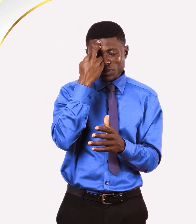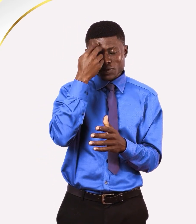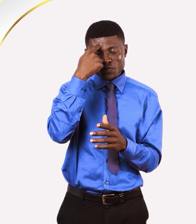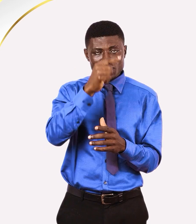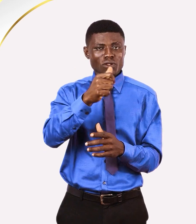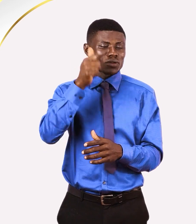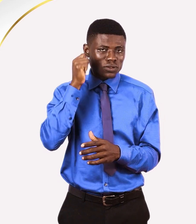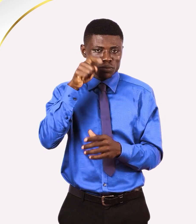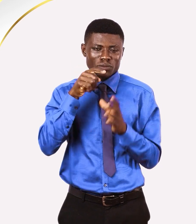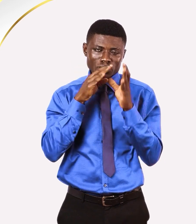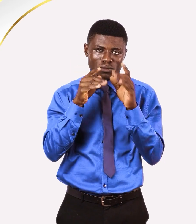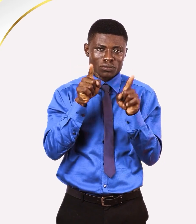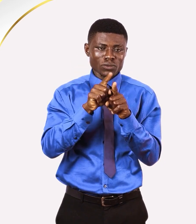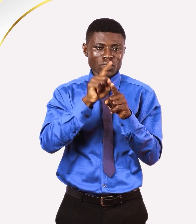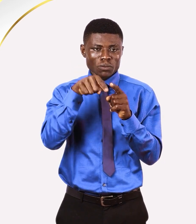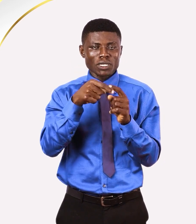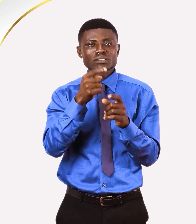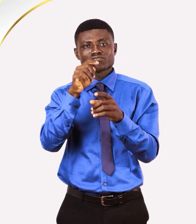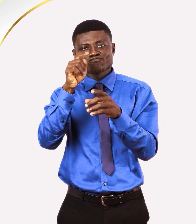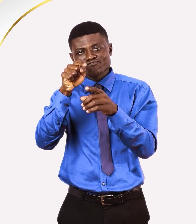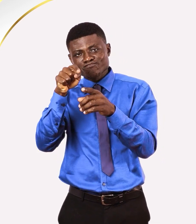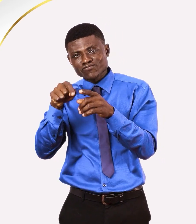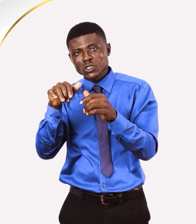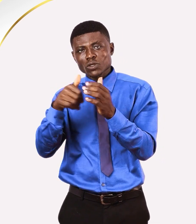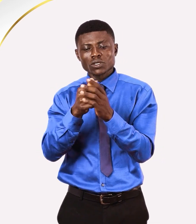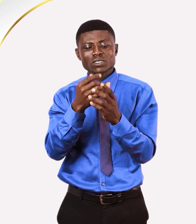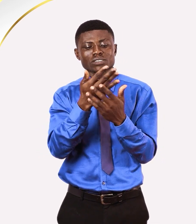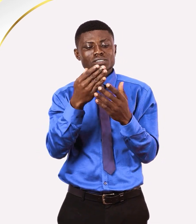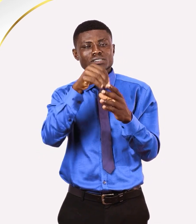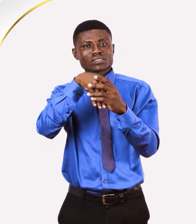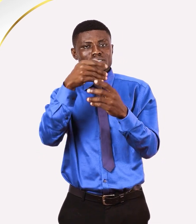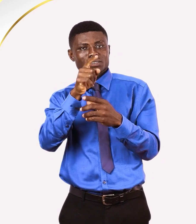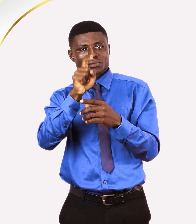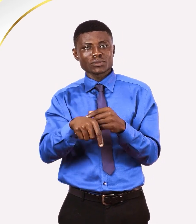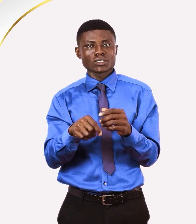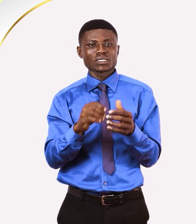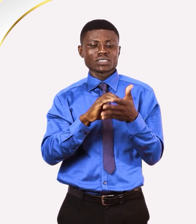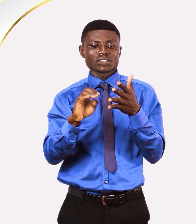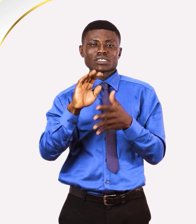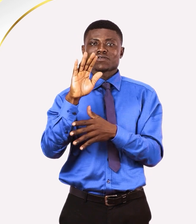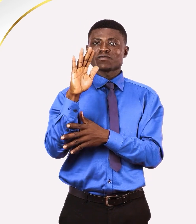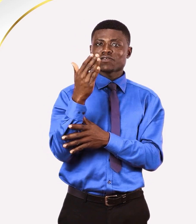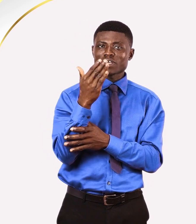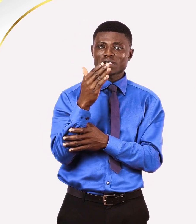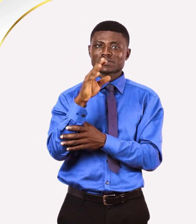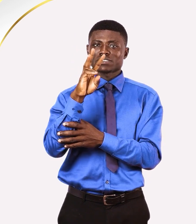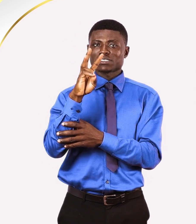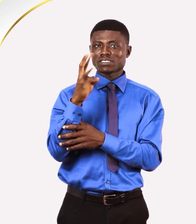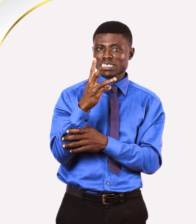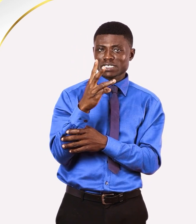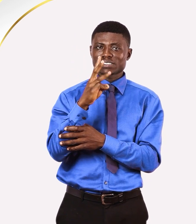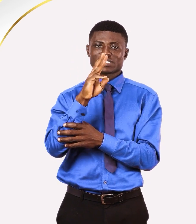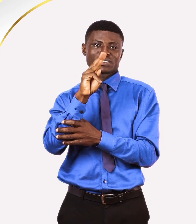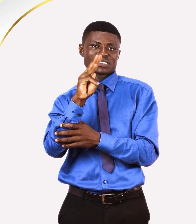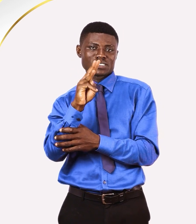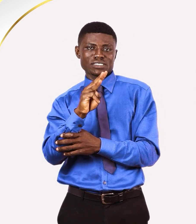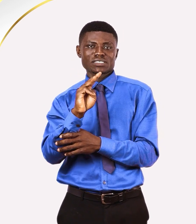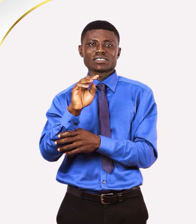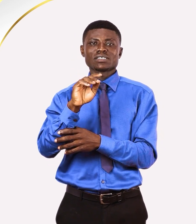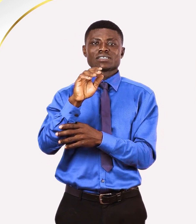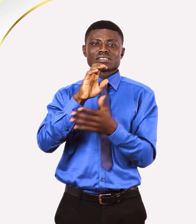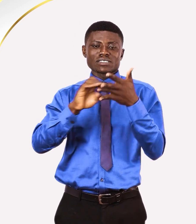the reason for the refusal, where it falls within the exempt category. Section 5 to